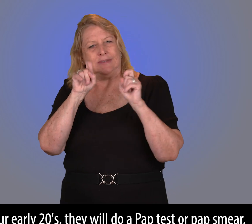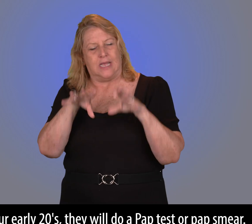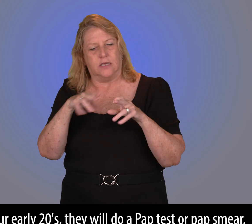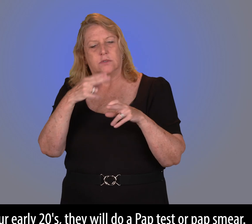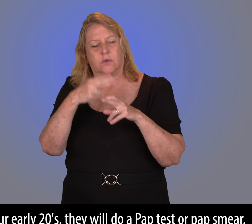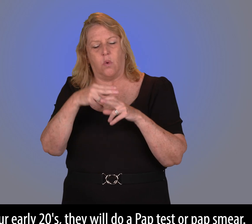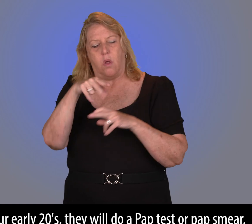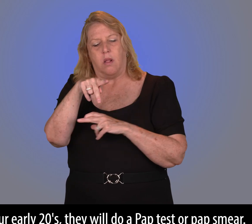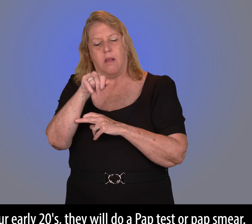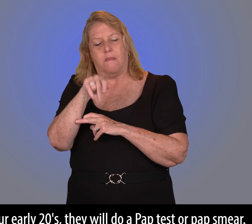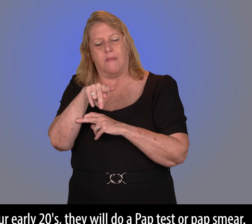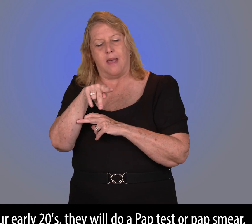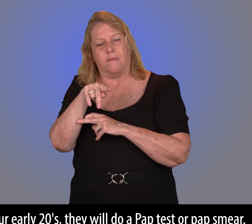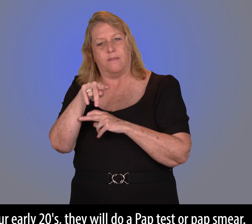smear.